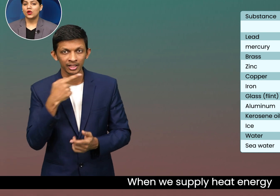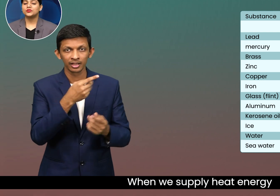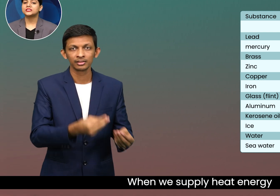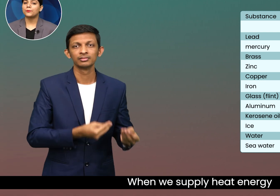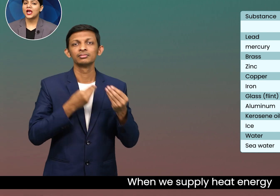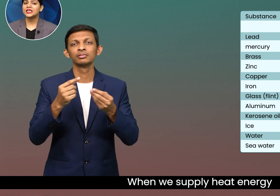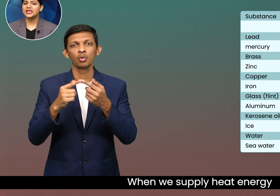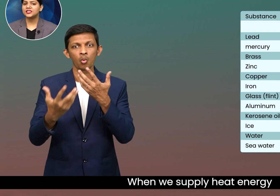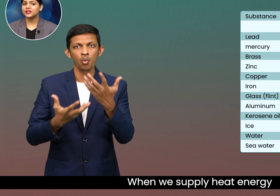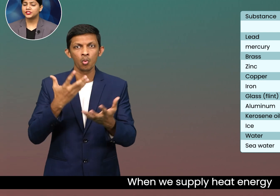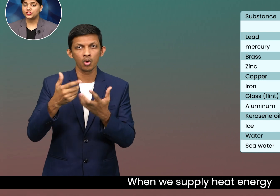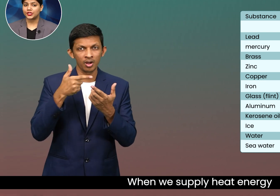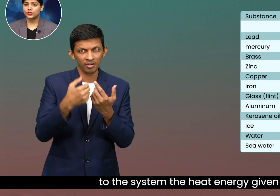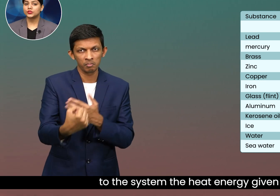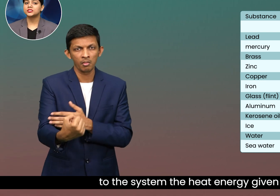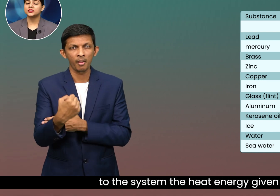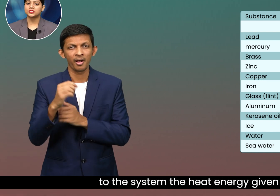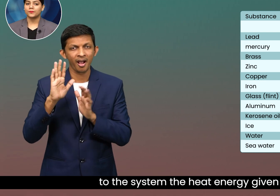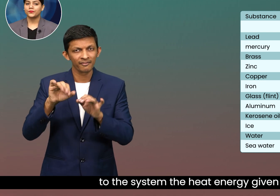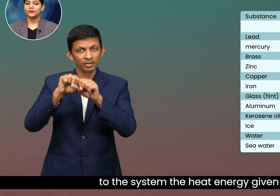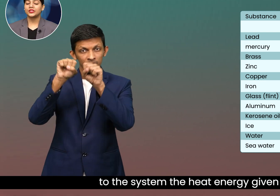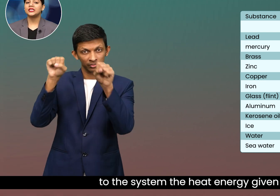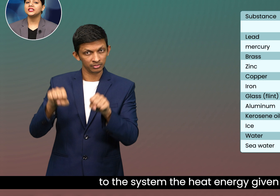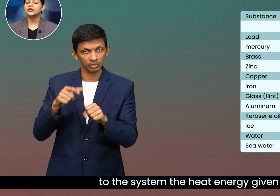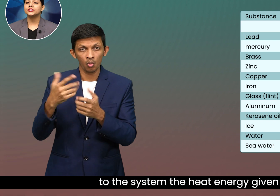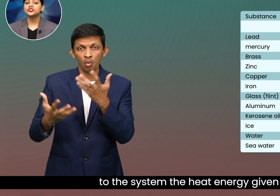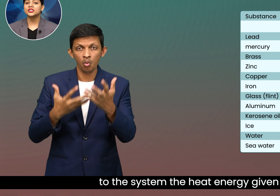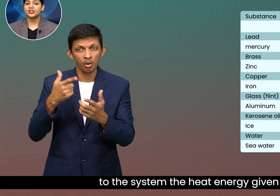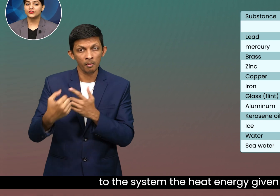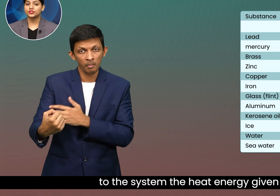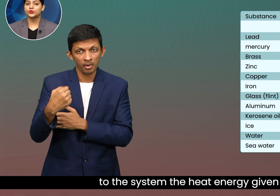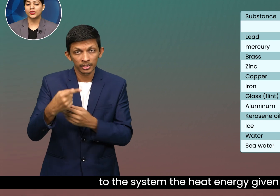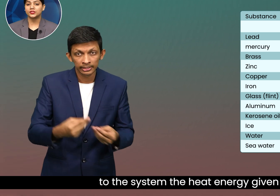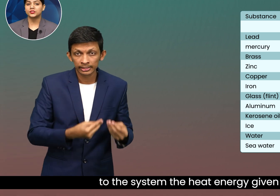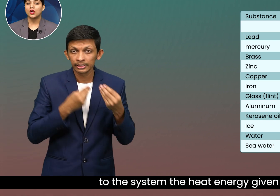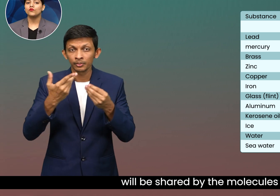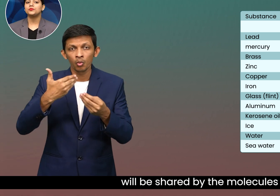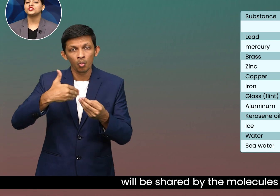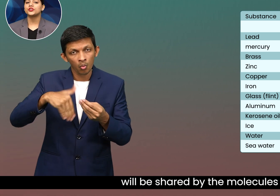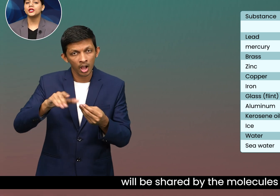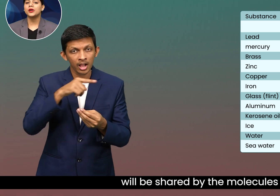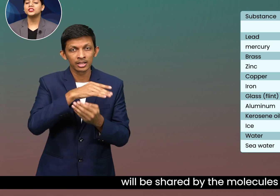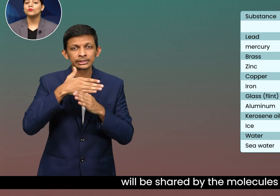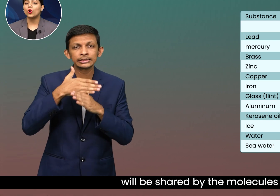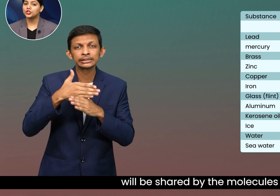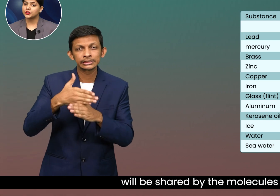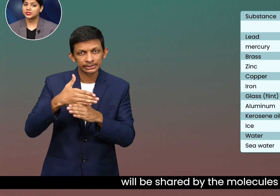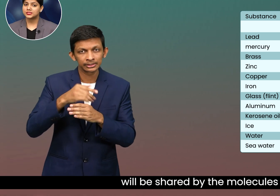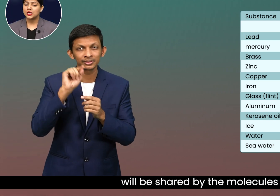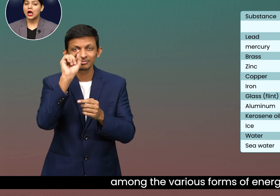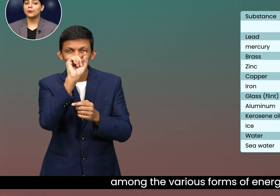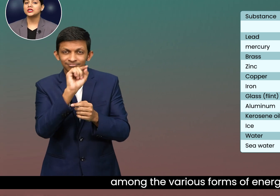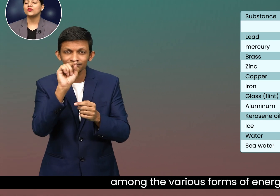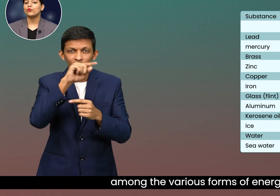When we supply heat energy to the system, the heat energy given to it will be shared by the